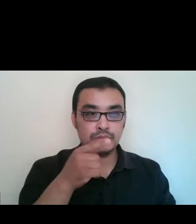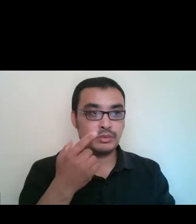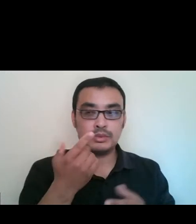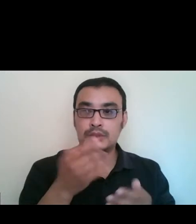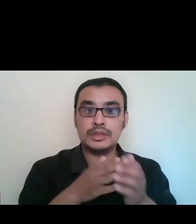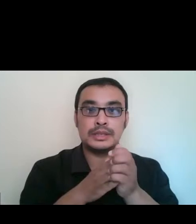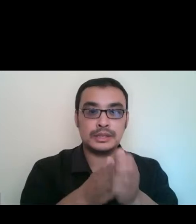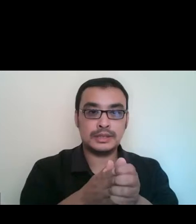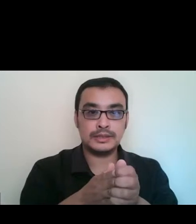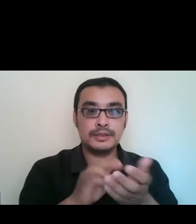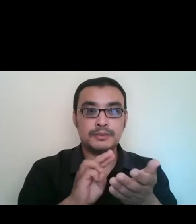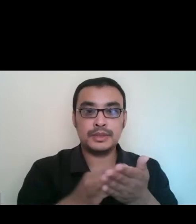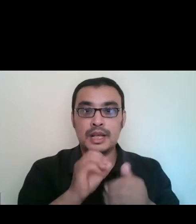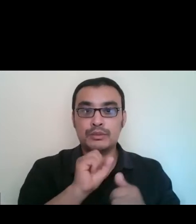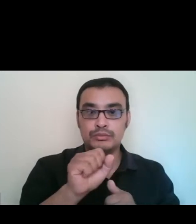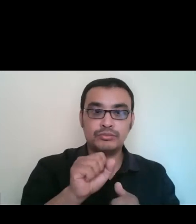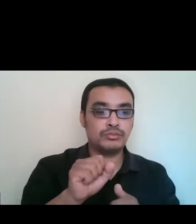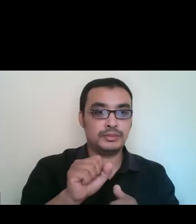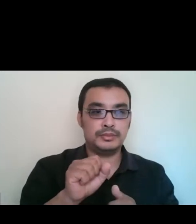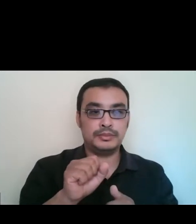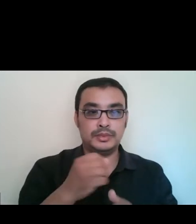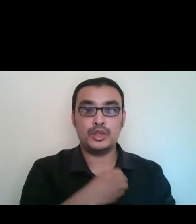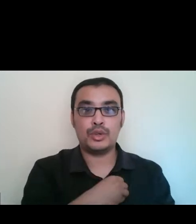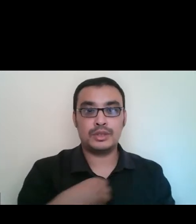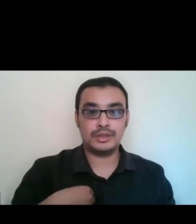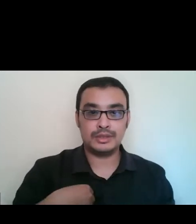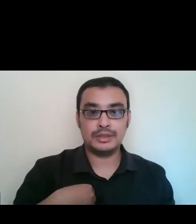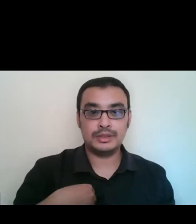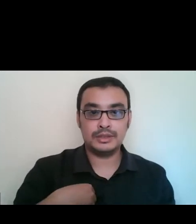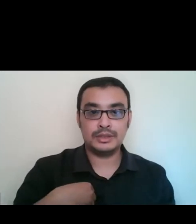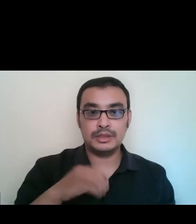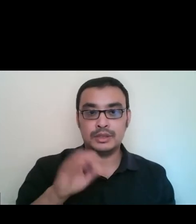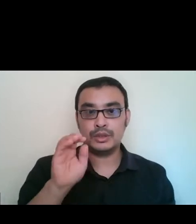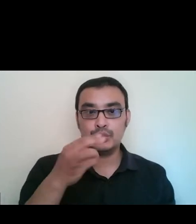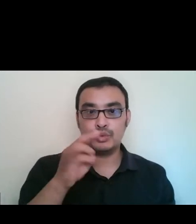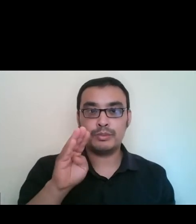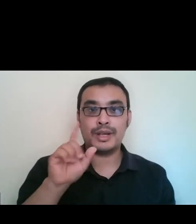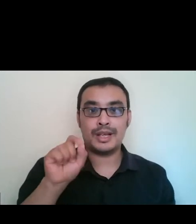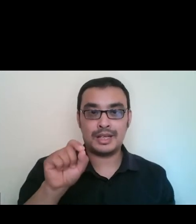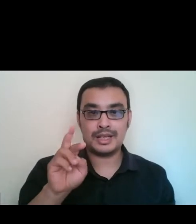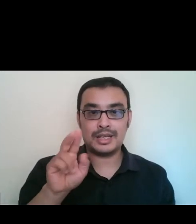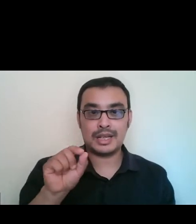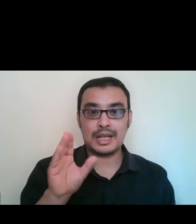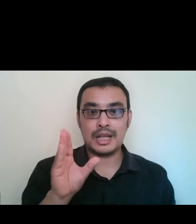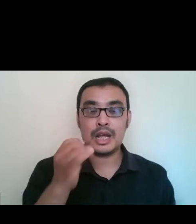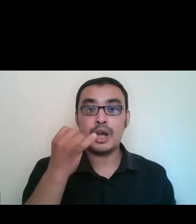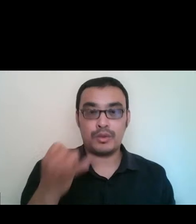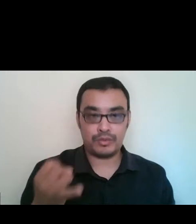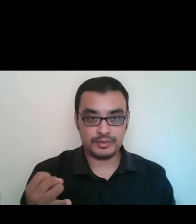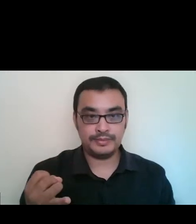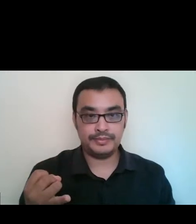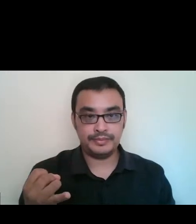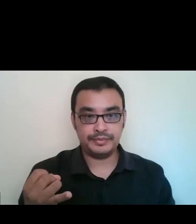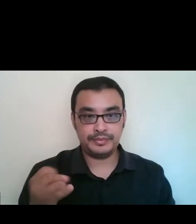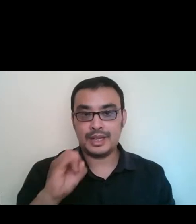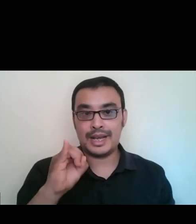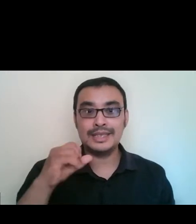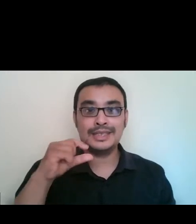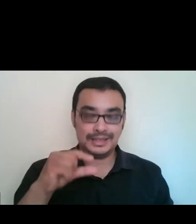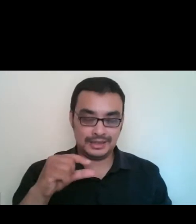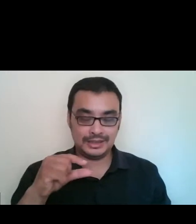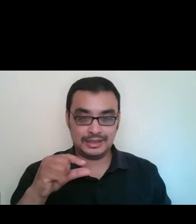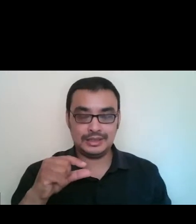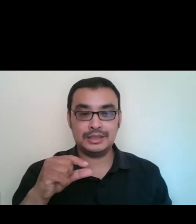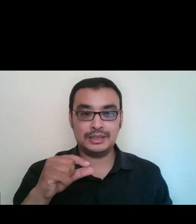leader and great inspiration, Dr. S.N. Subba Rao, who we also call as IG. He